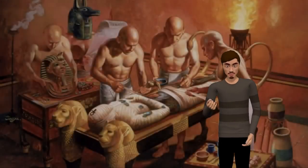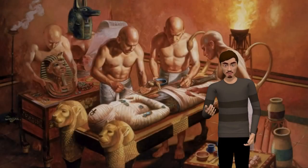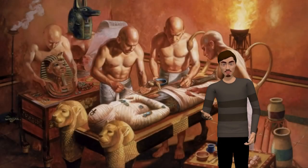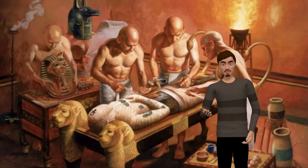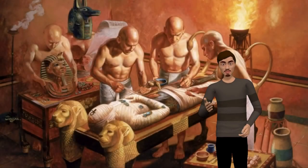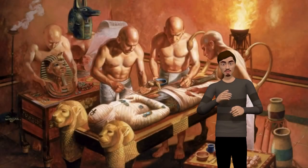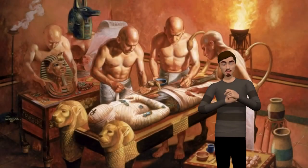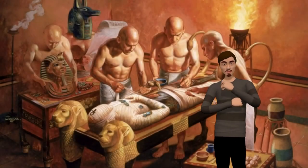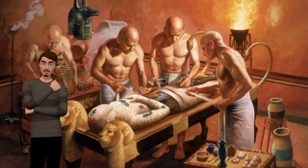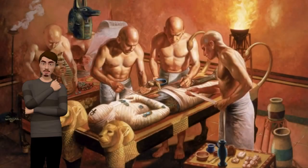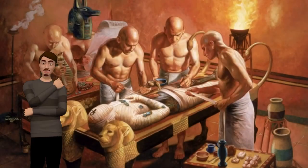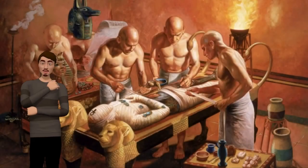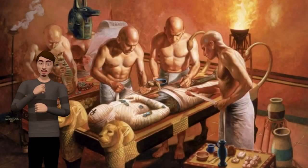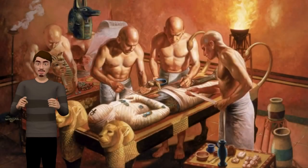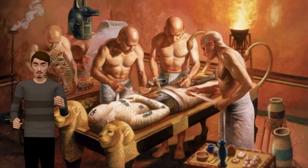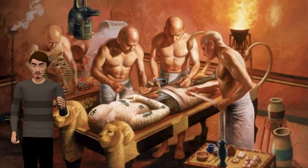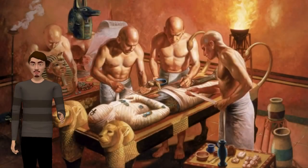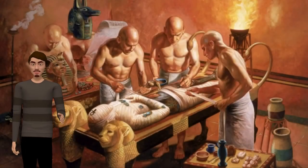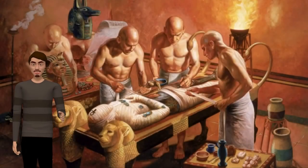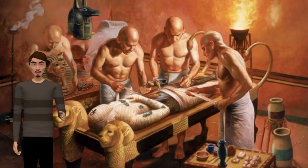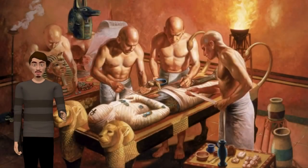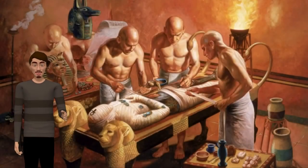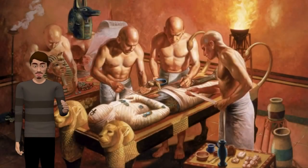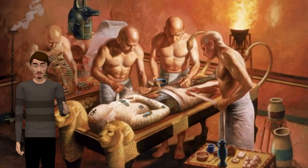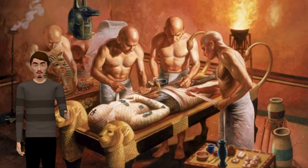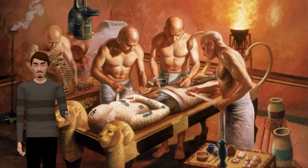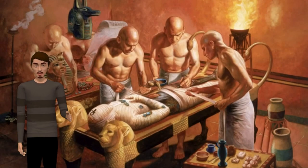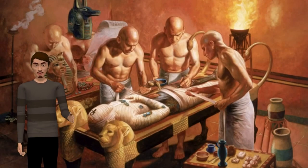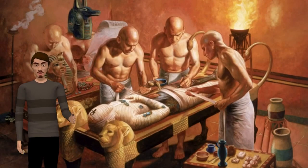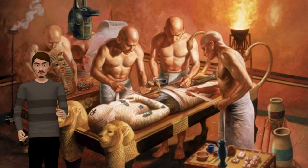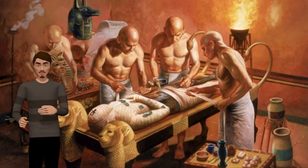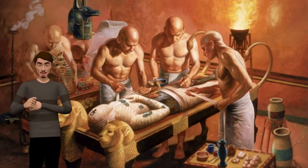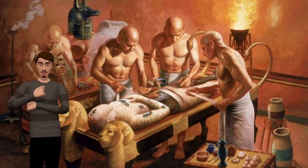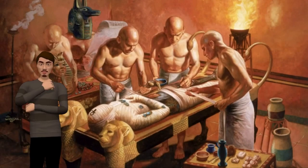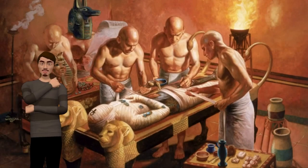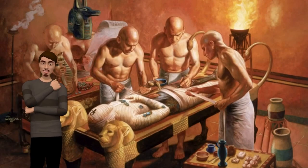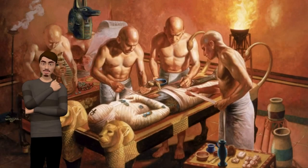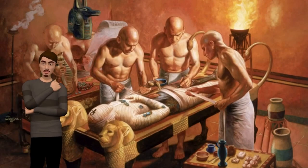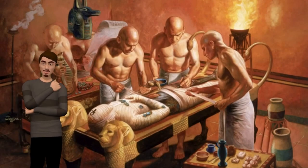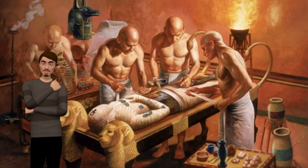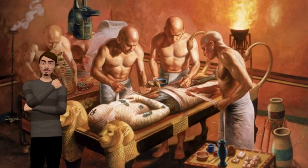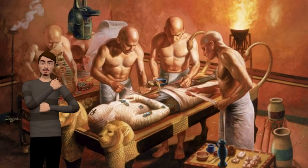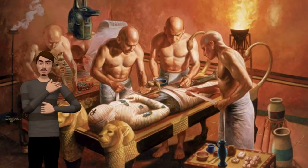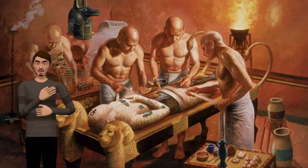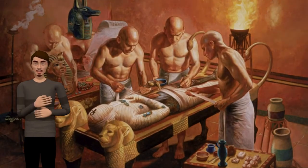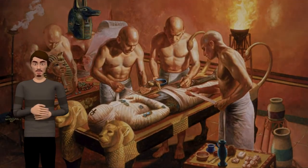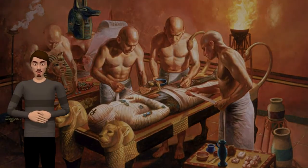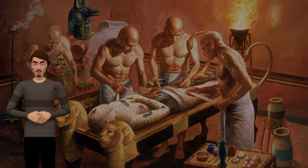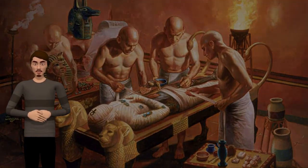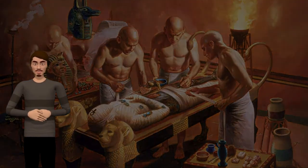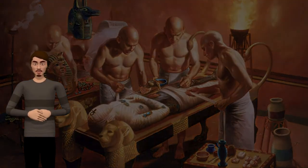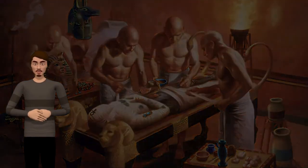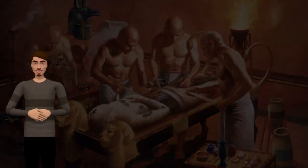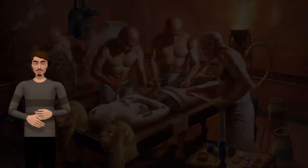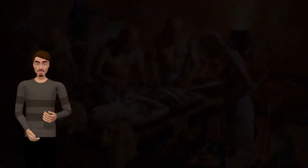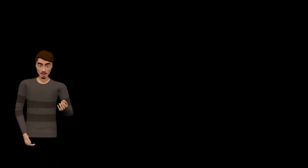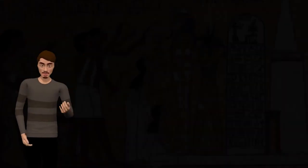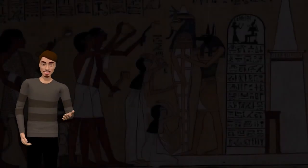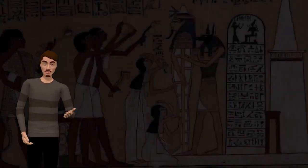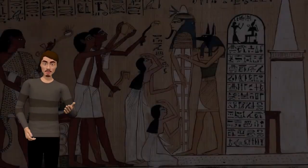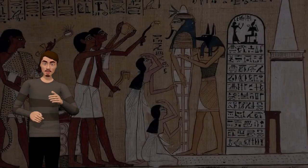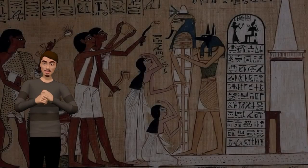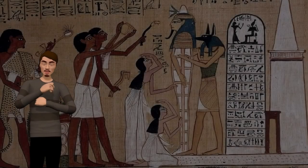day. During the entire mummification process, there were priests who prayed to the deities to protect the